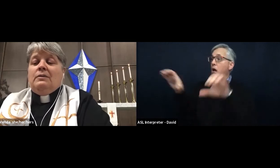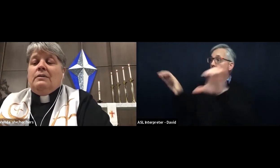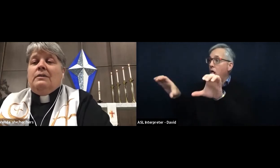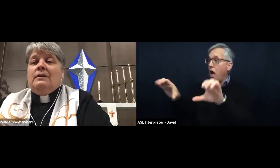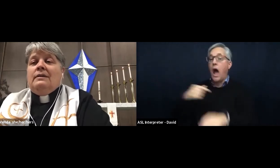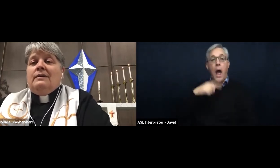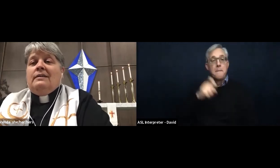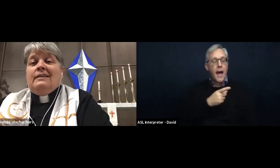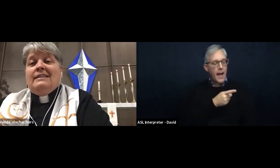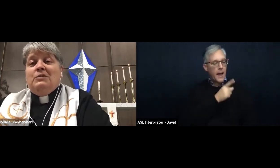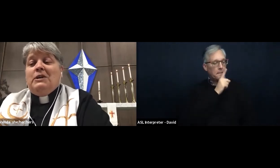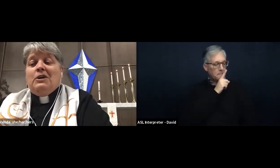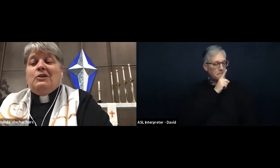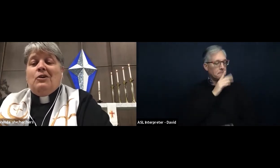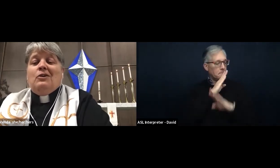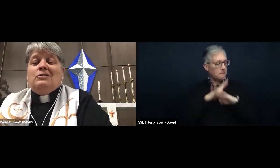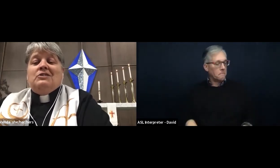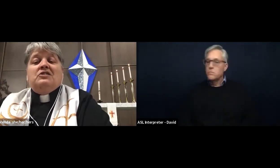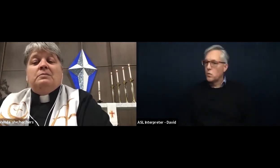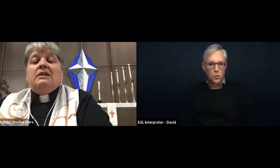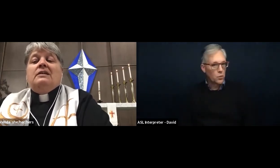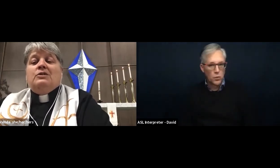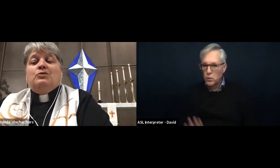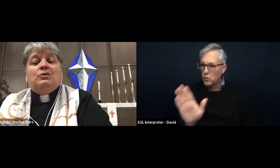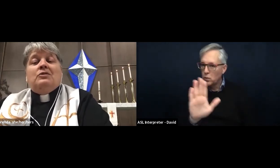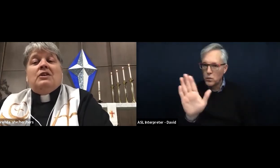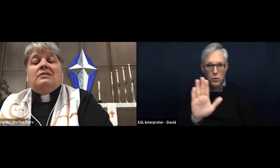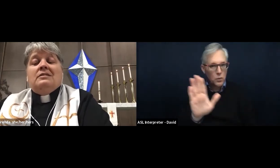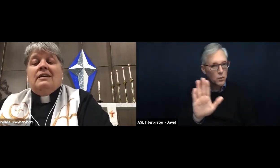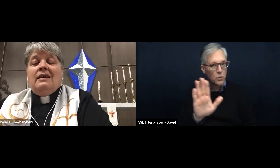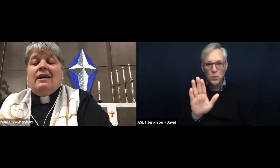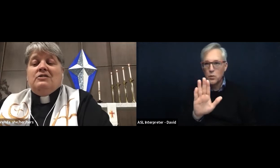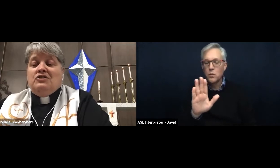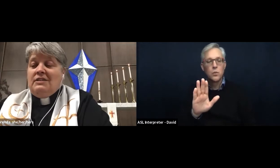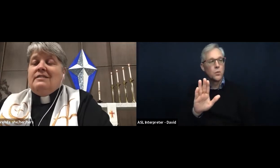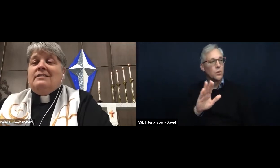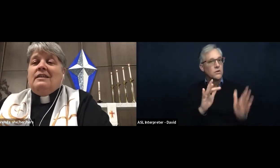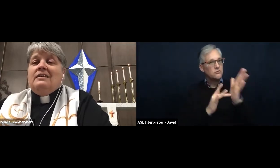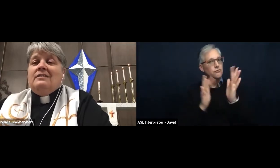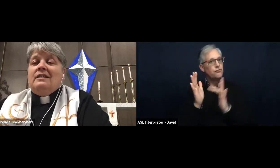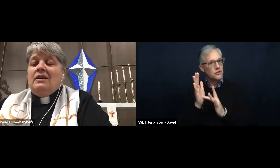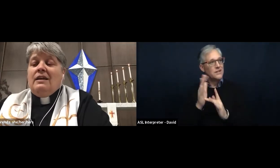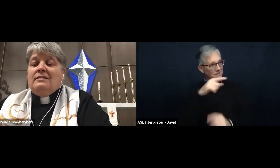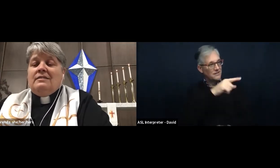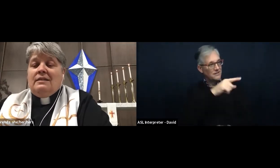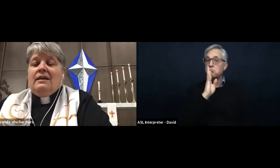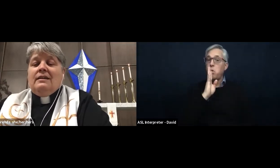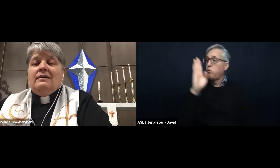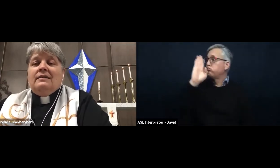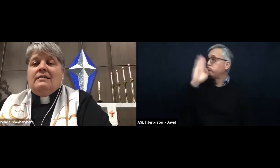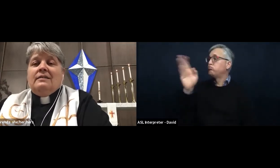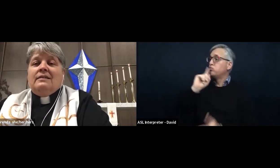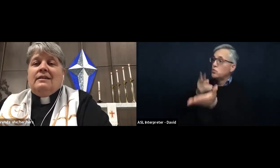now. Indeed, we are called to speak the truth just as Jesus does in our lesson